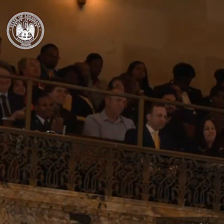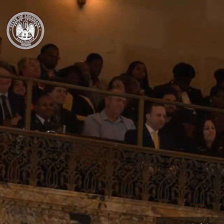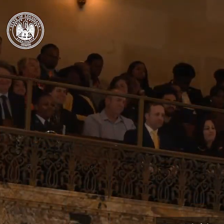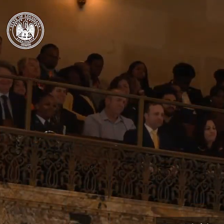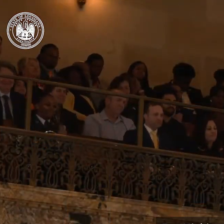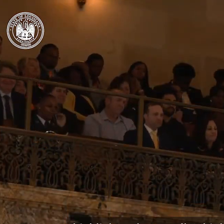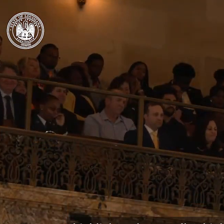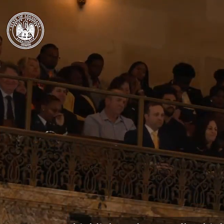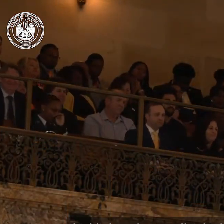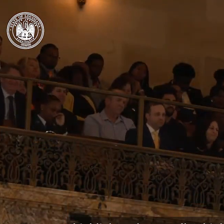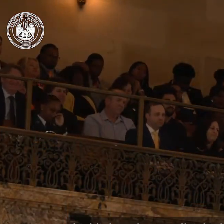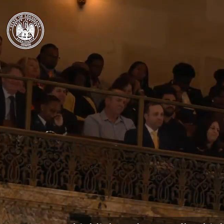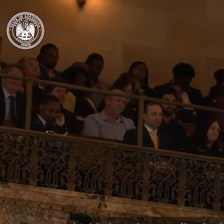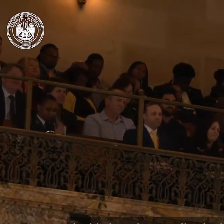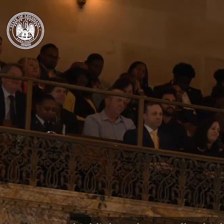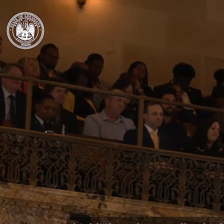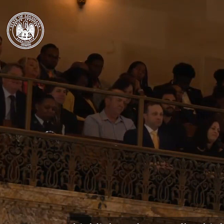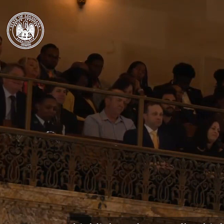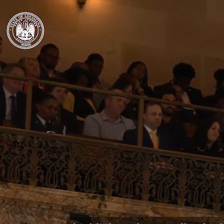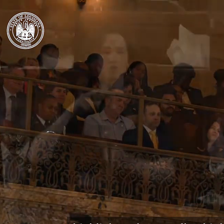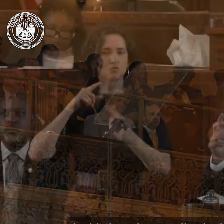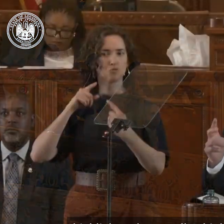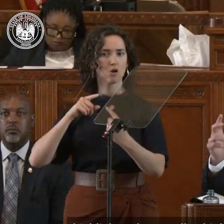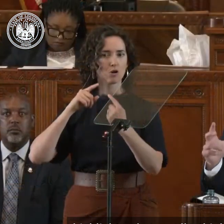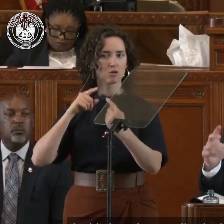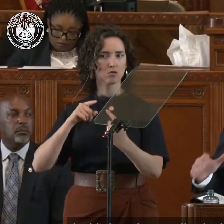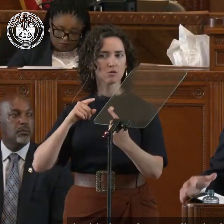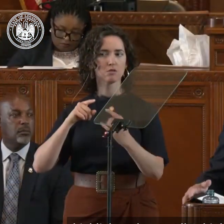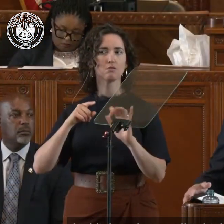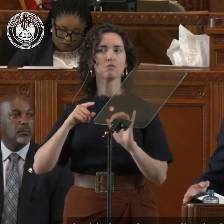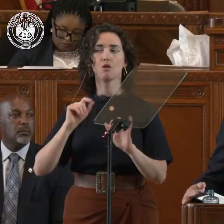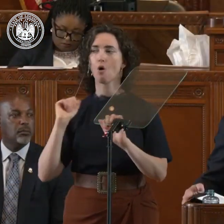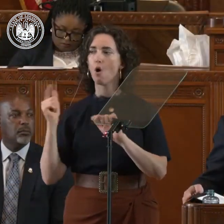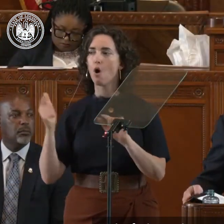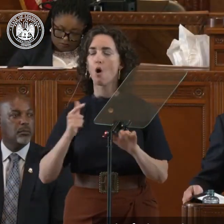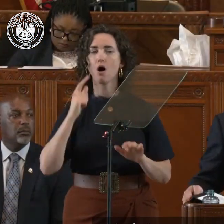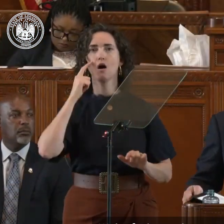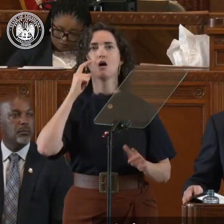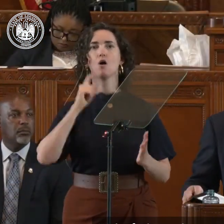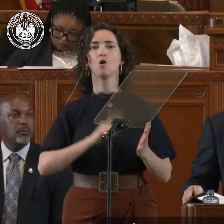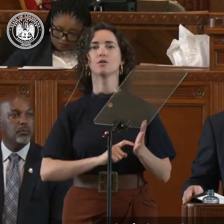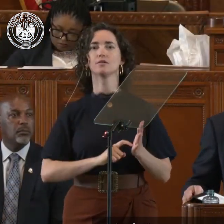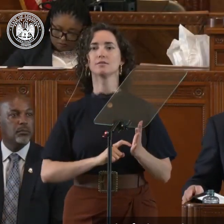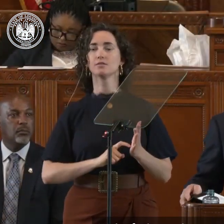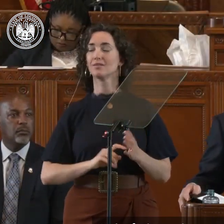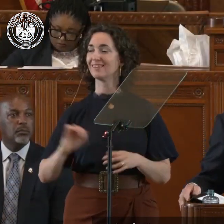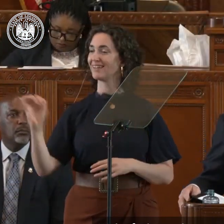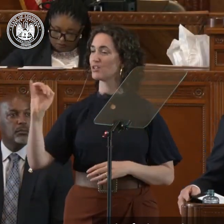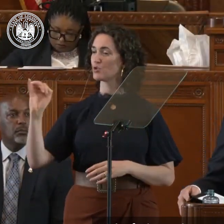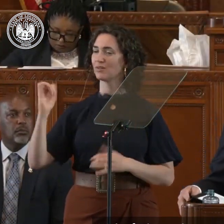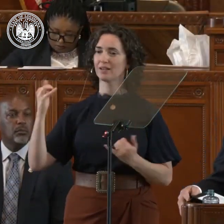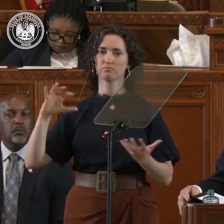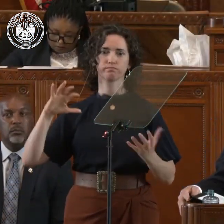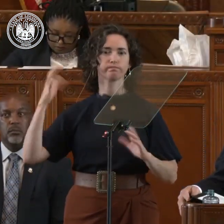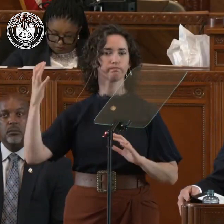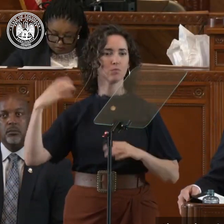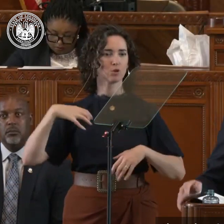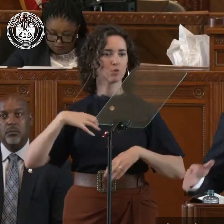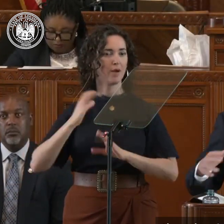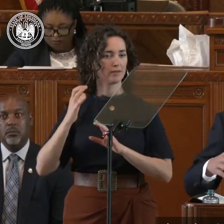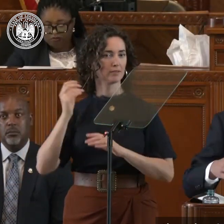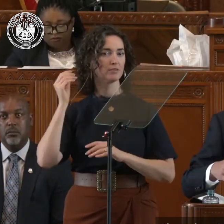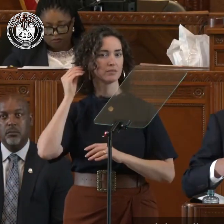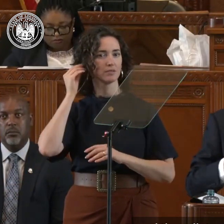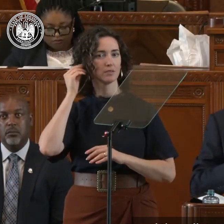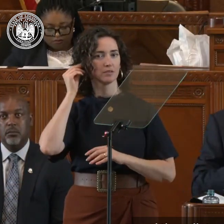But Nick's ordeal highlights what we all, I think, realize is happening. We're facing an insurance crisis following